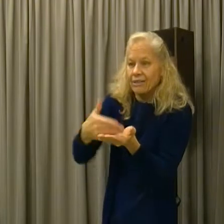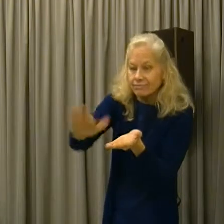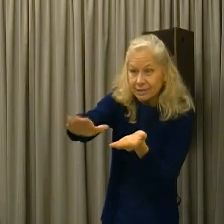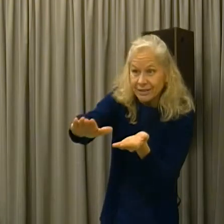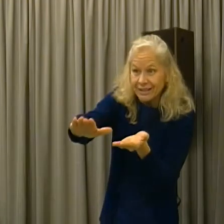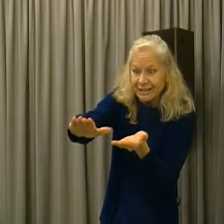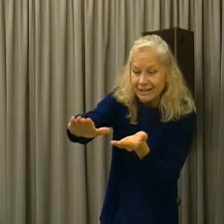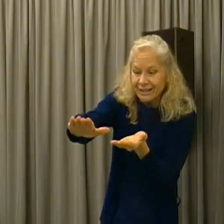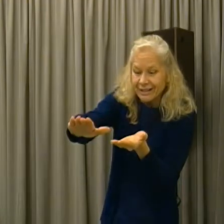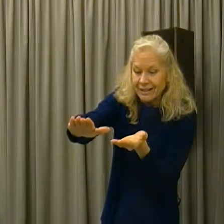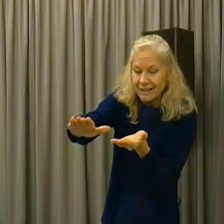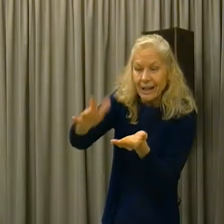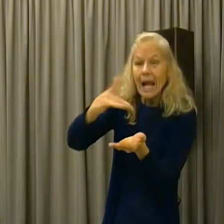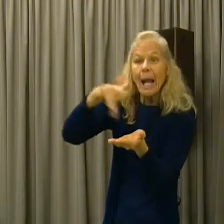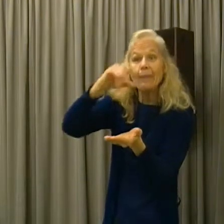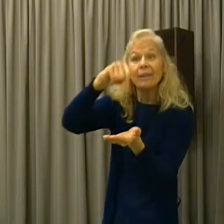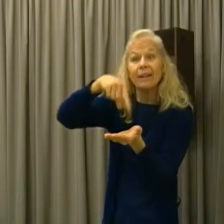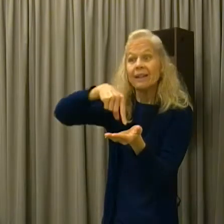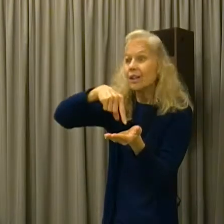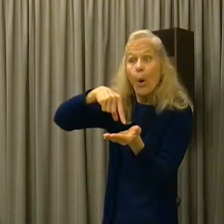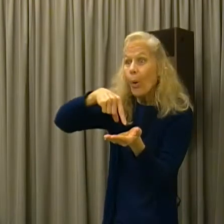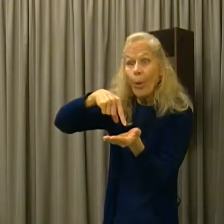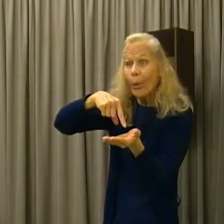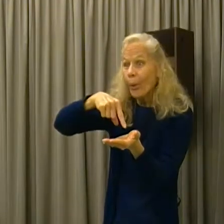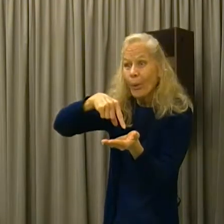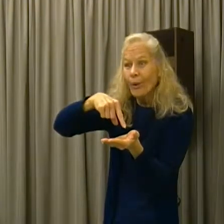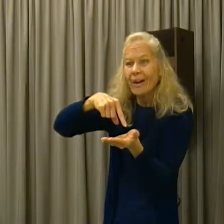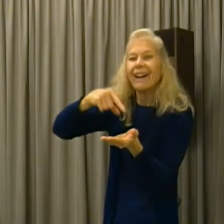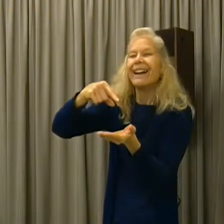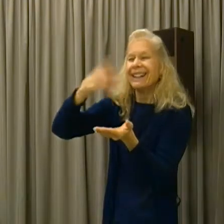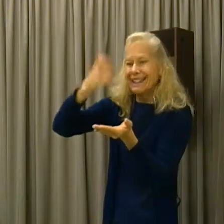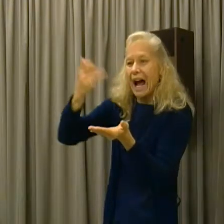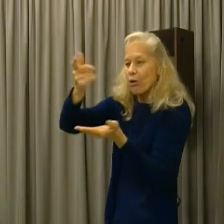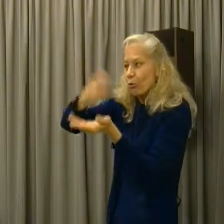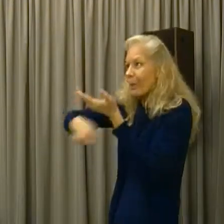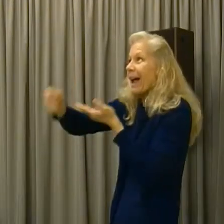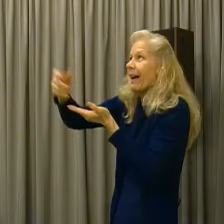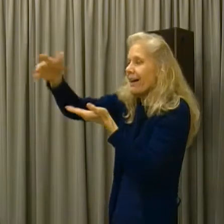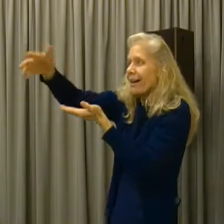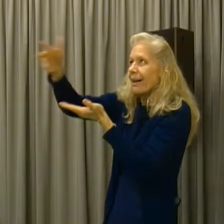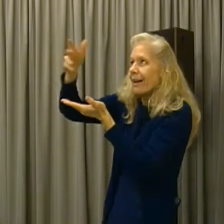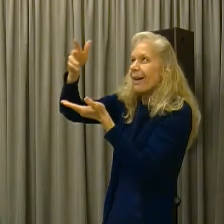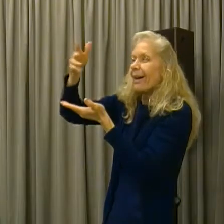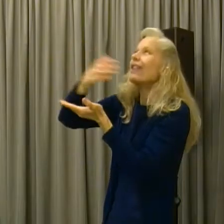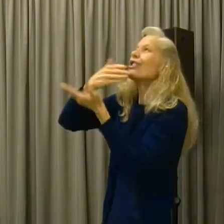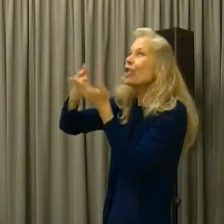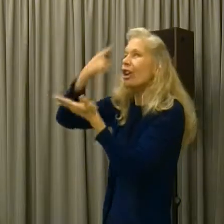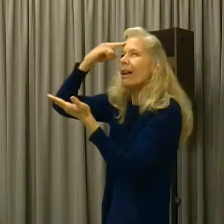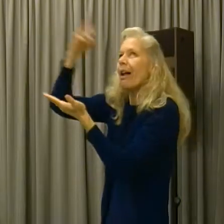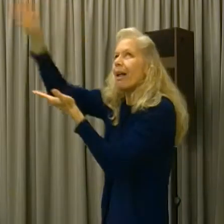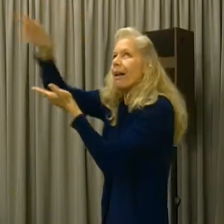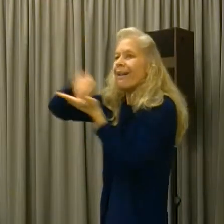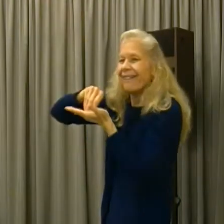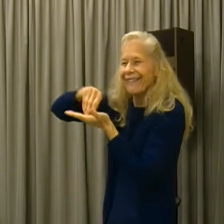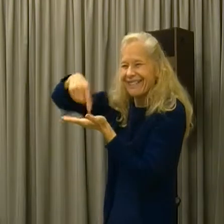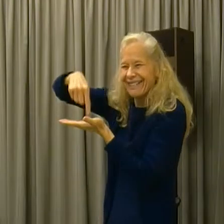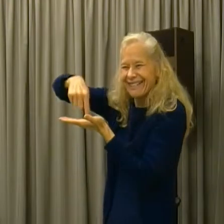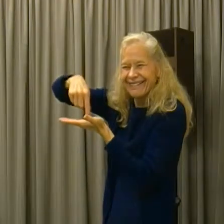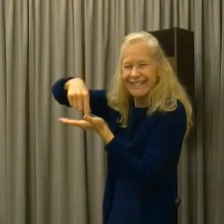Wanting to do God's will. Thought collection. Gathering our thoughts. Thought inspection.